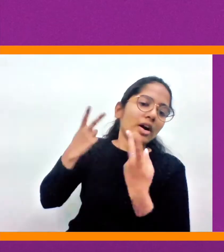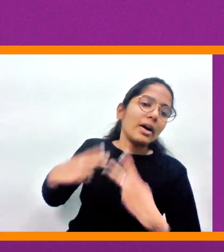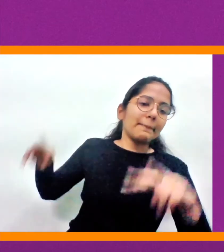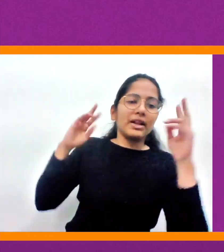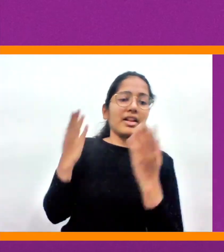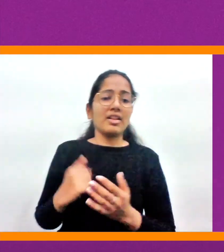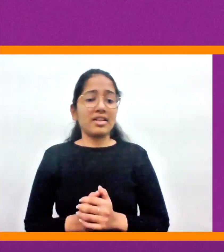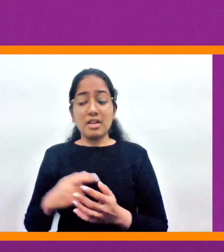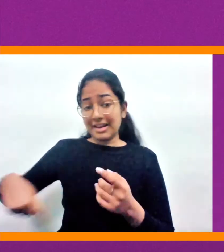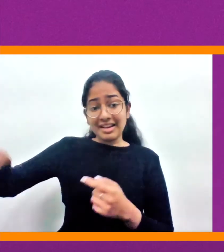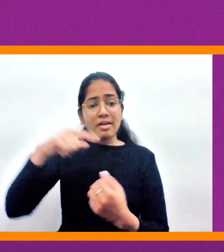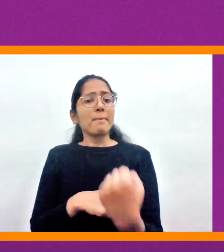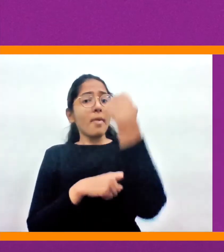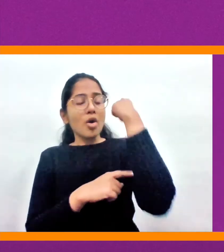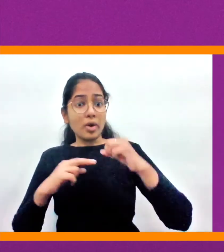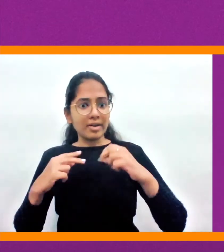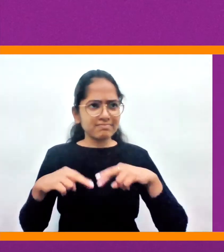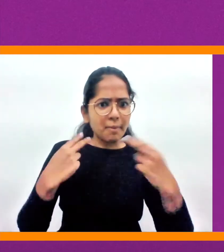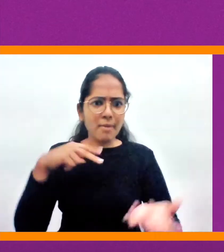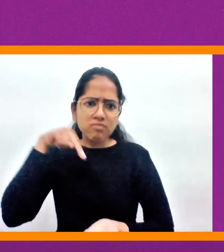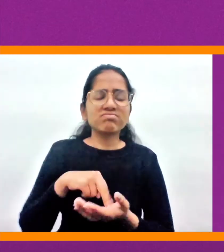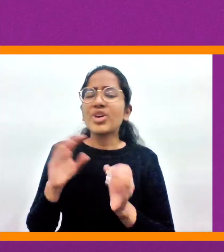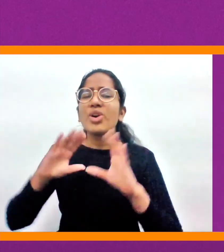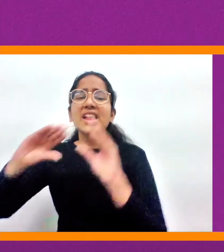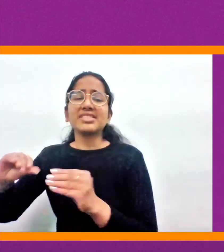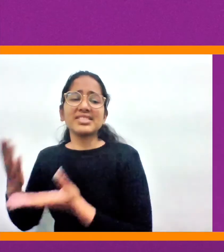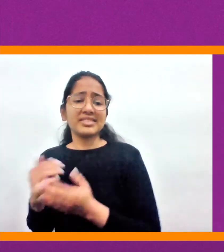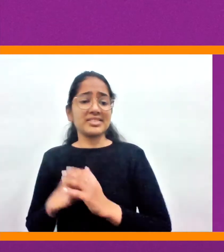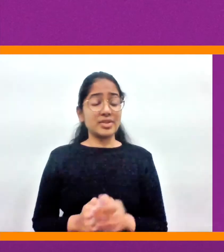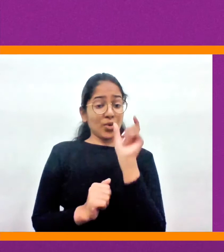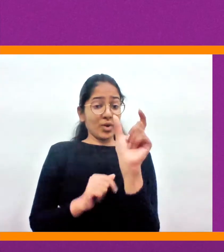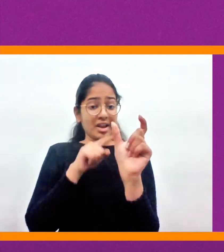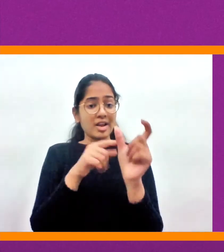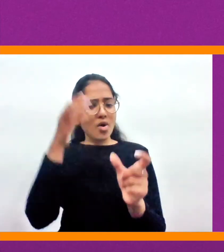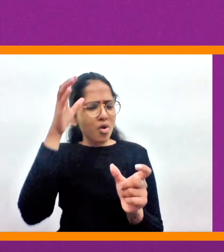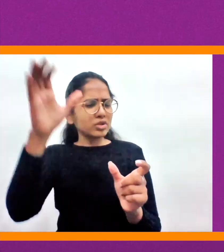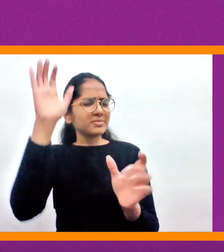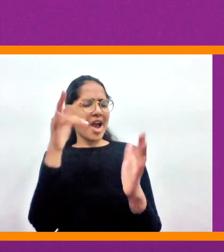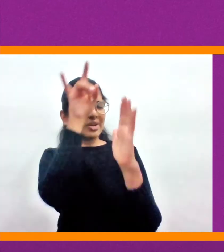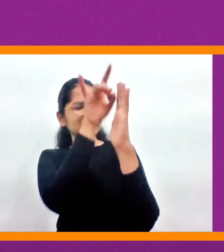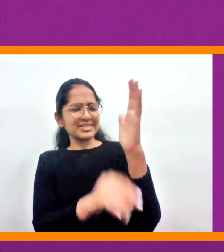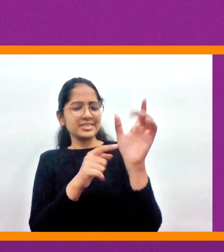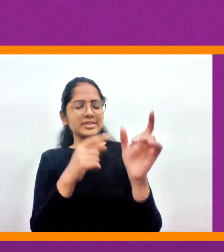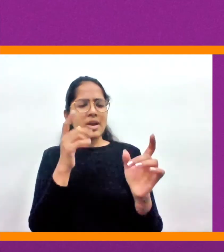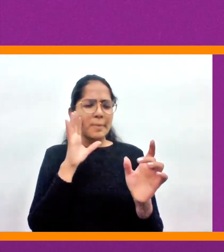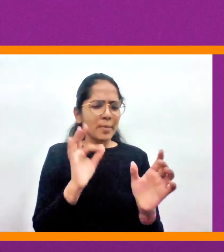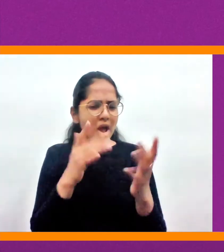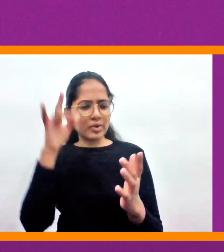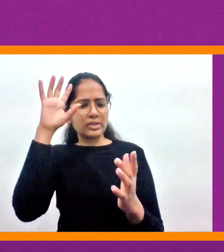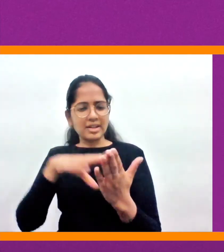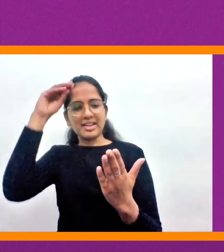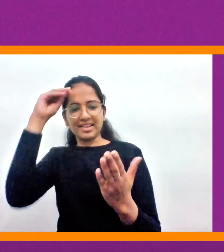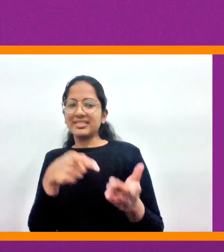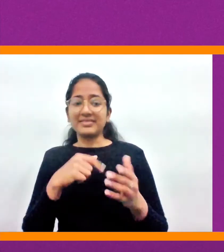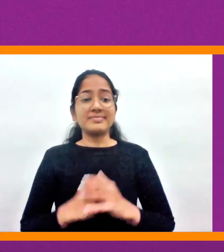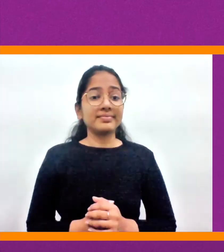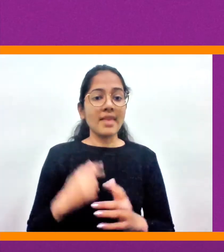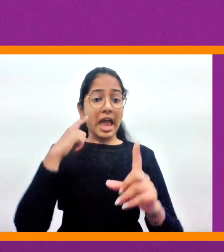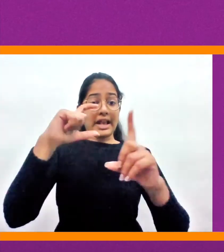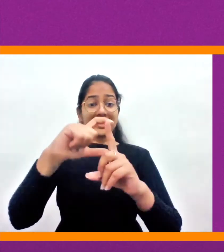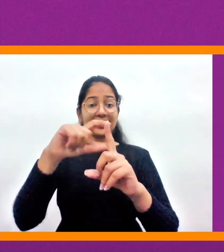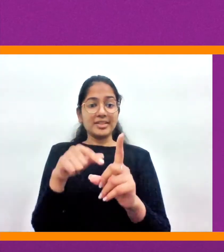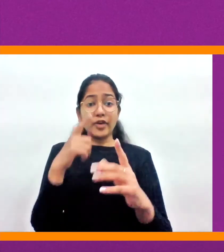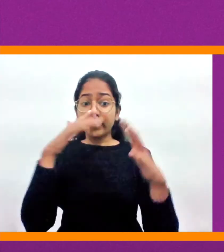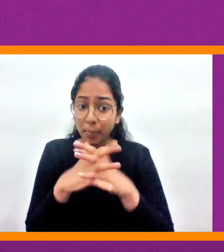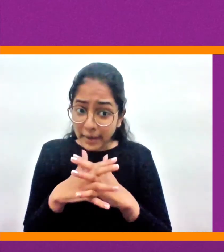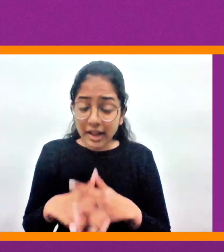sex, which is consensual and pleasurable, and then there is the bad sex, which is non-consensual, painful, and not pleasurable, which